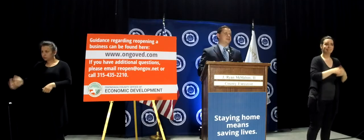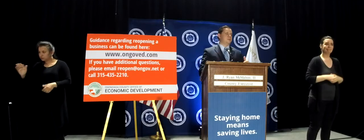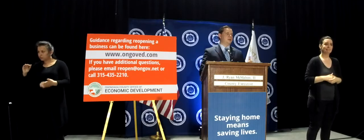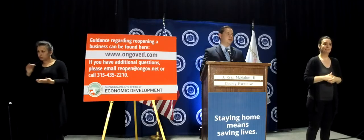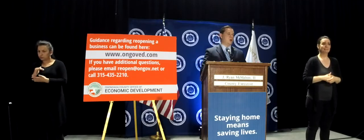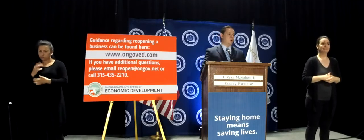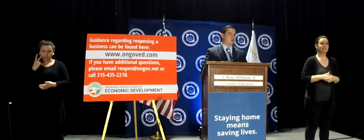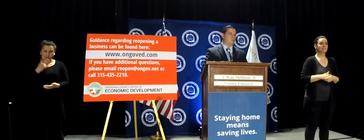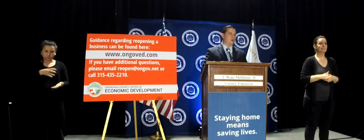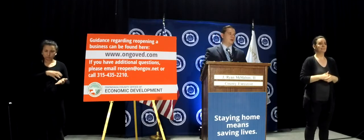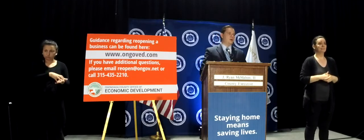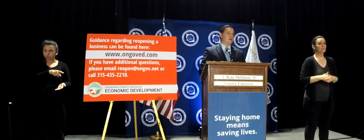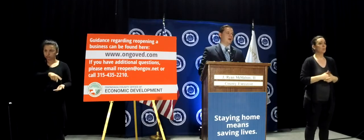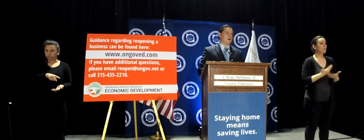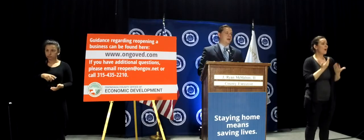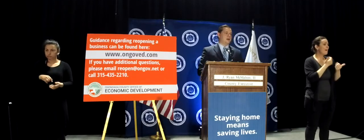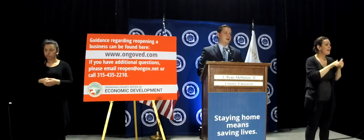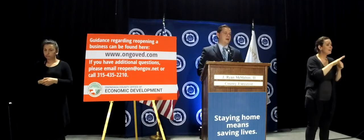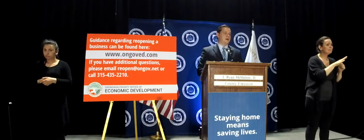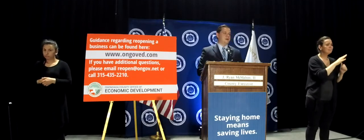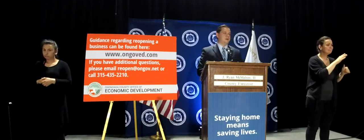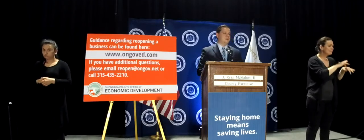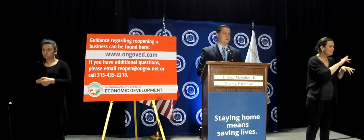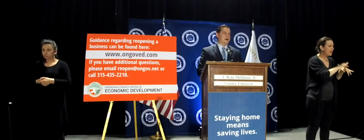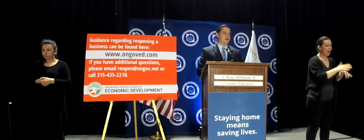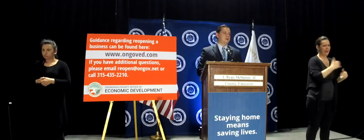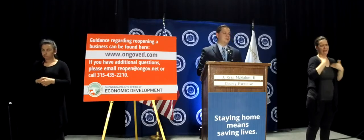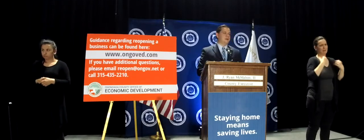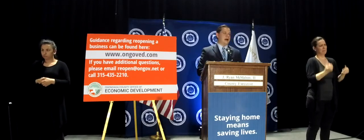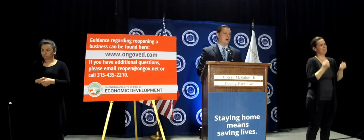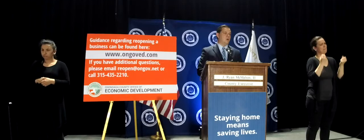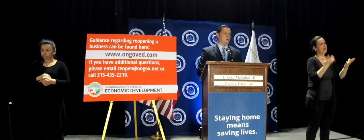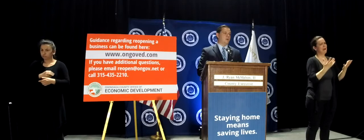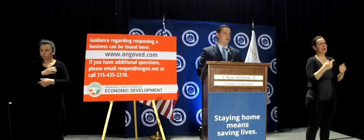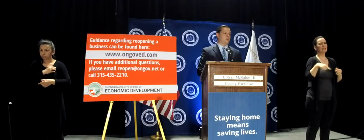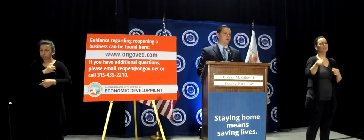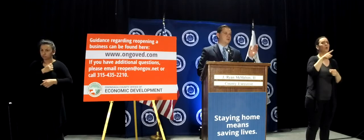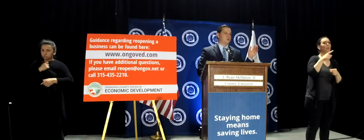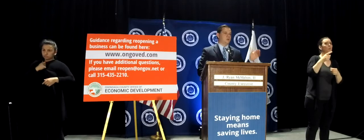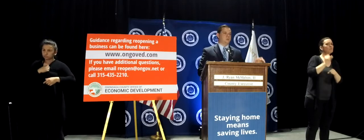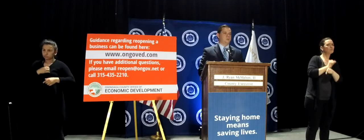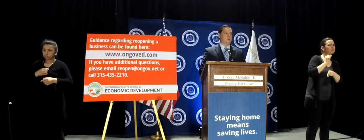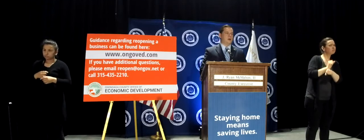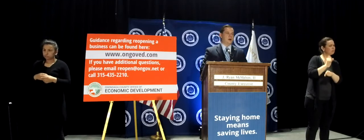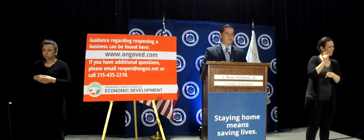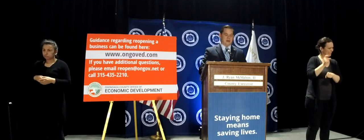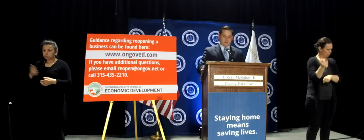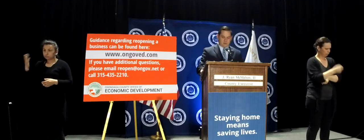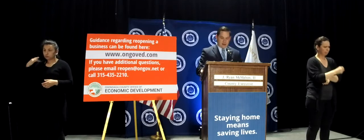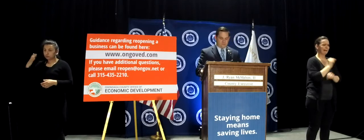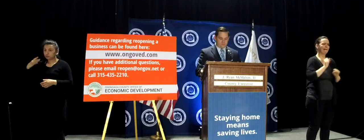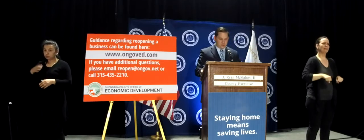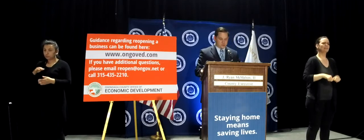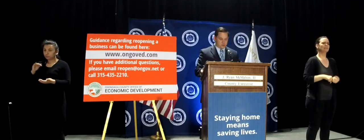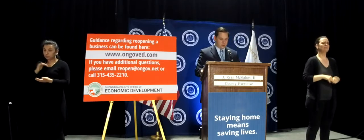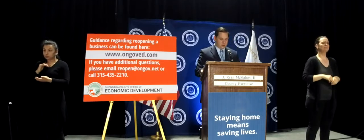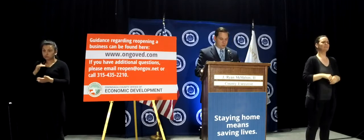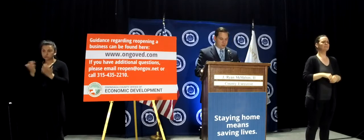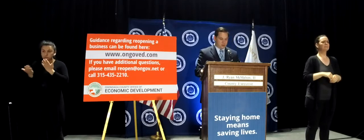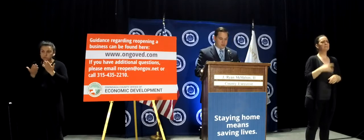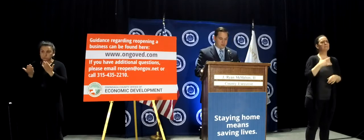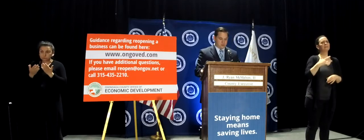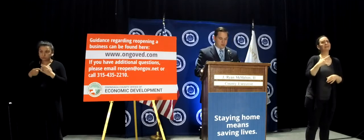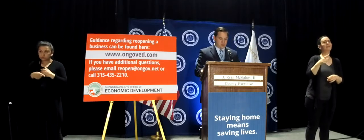with kids being home and now when they were normally in school. But after that, and